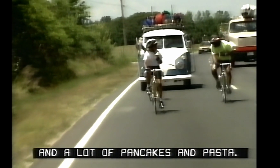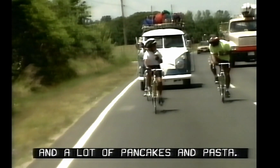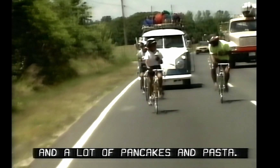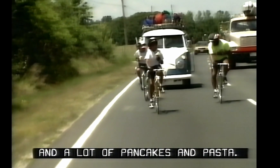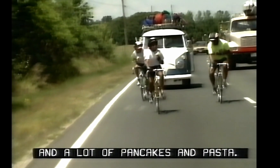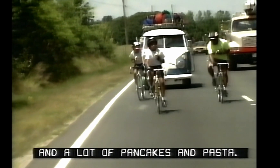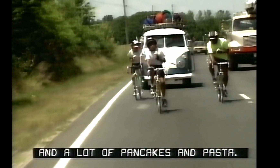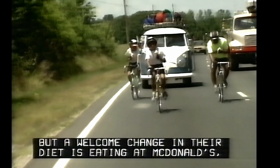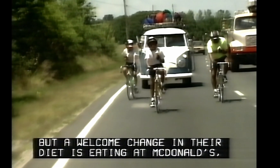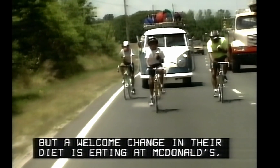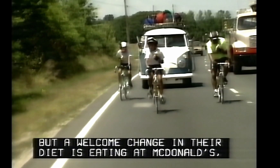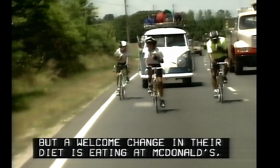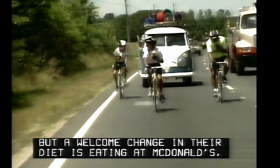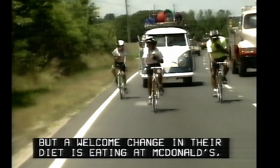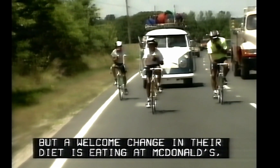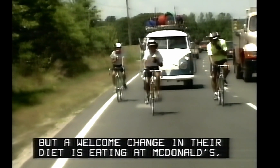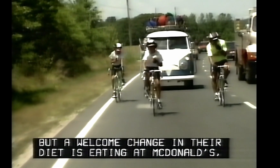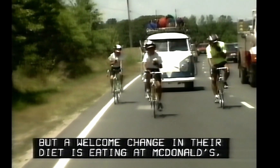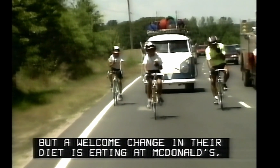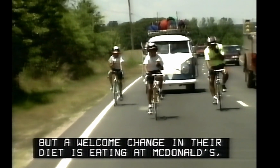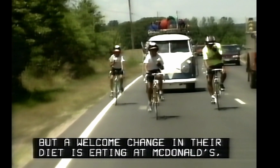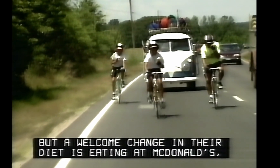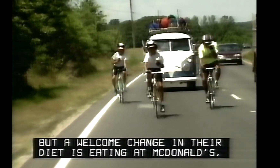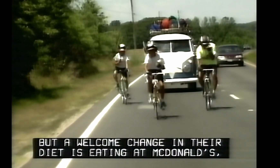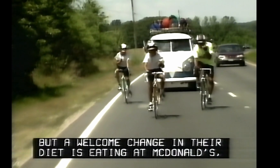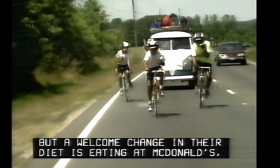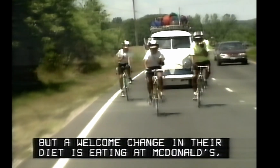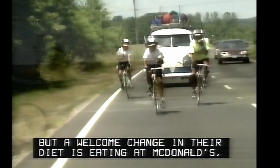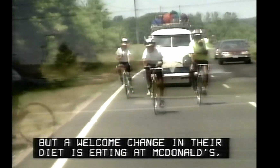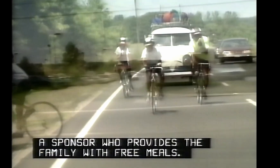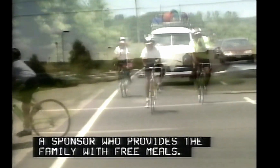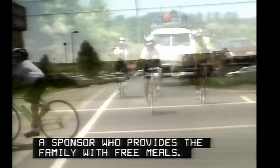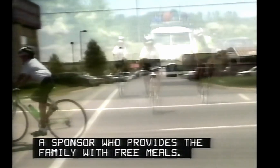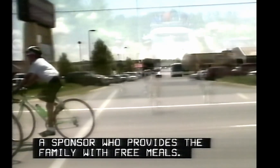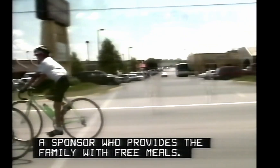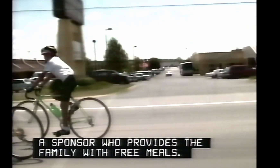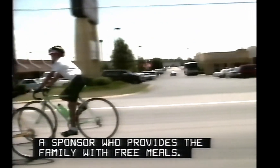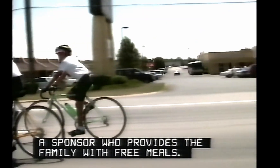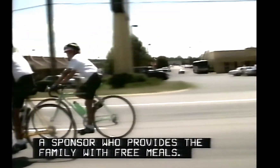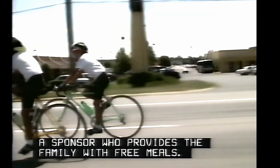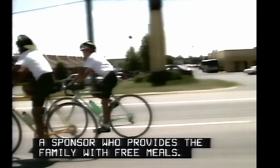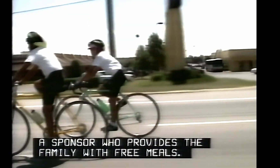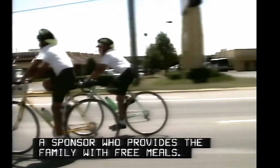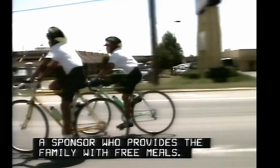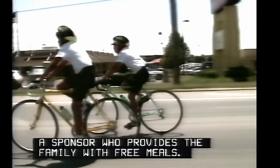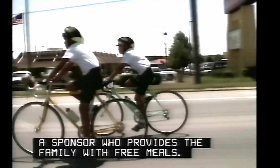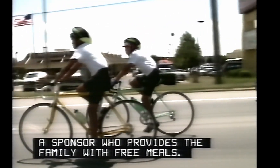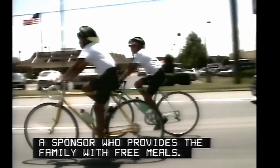We've recorded our miles from start to finish. We write down the reasons why we stop riding, like if we were tired or